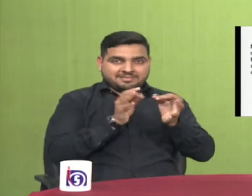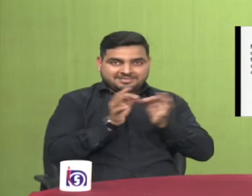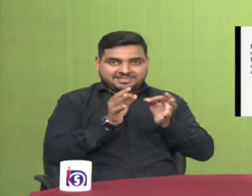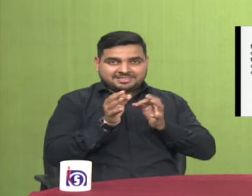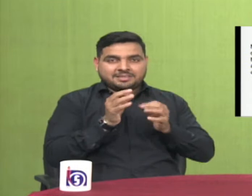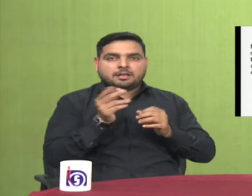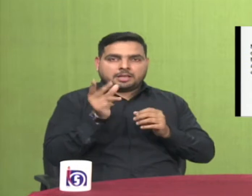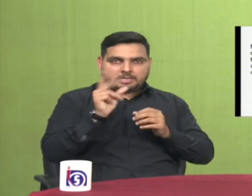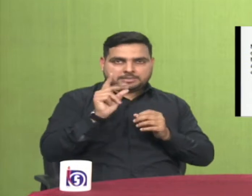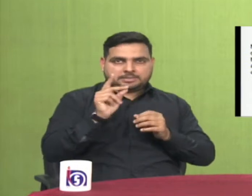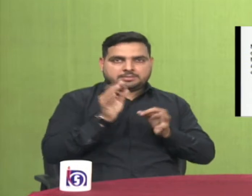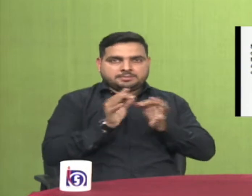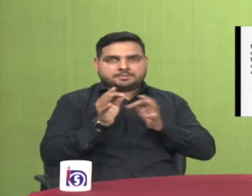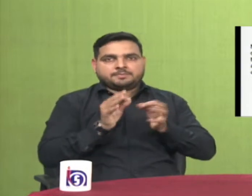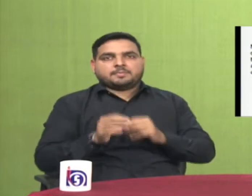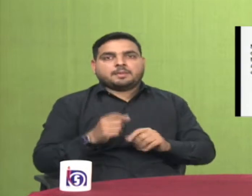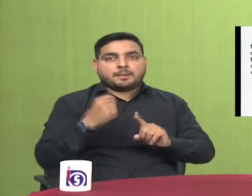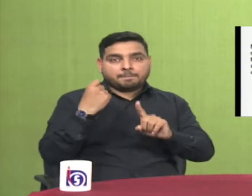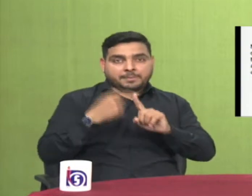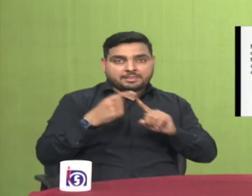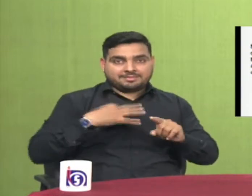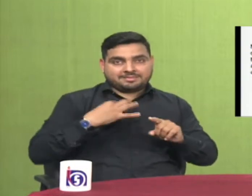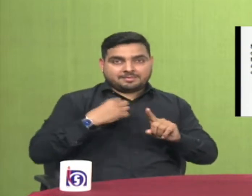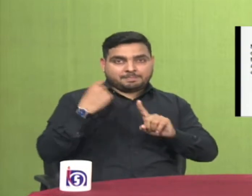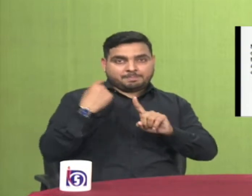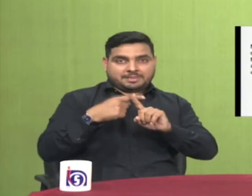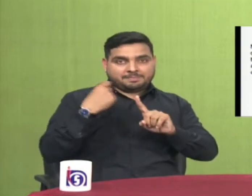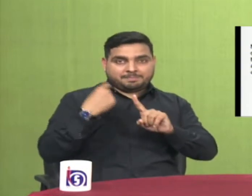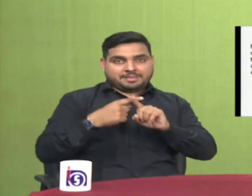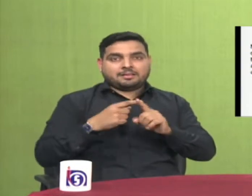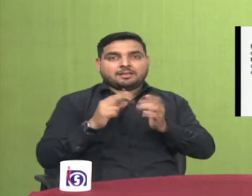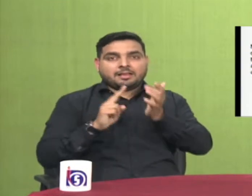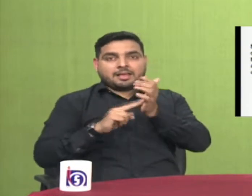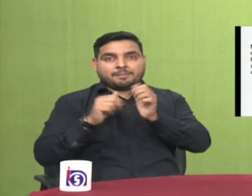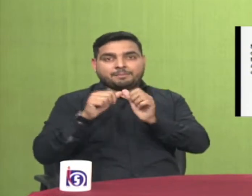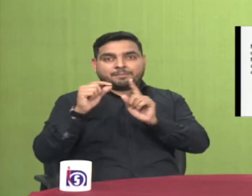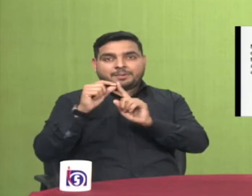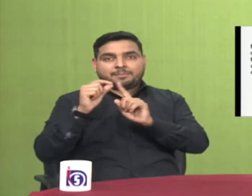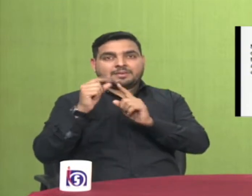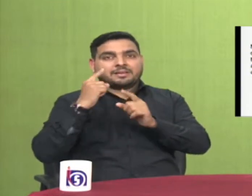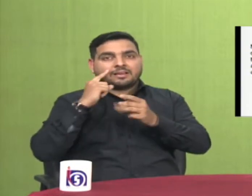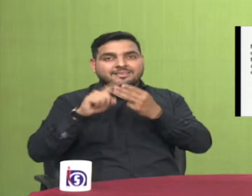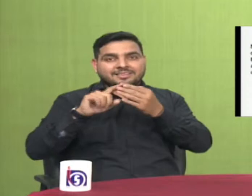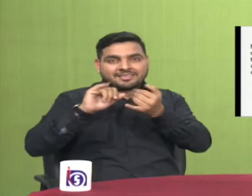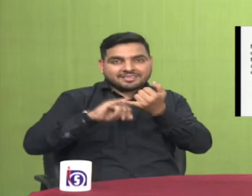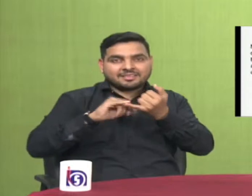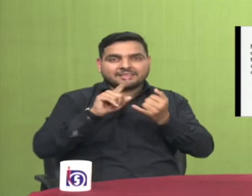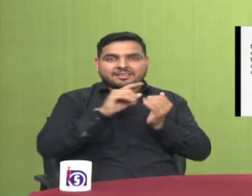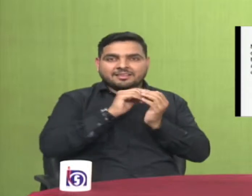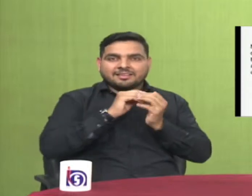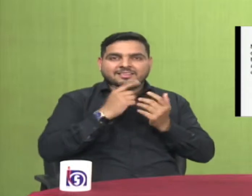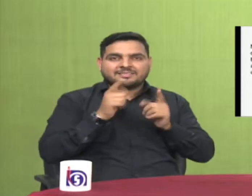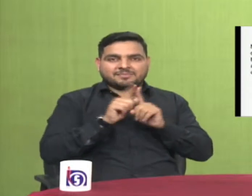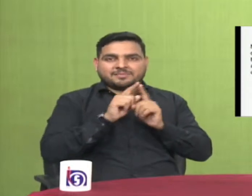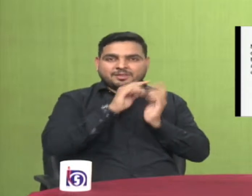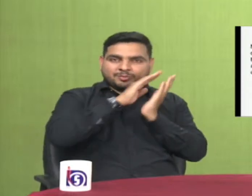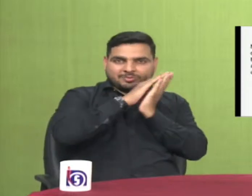Then comes, as I explained you before, this is related to clothing only. Nappies or diapers are